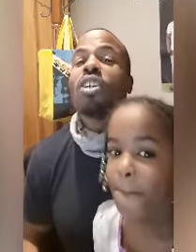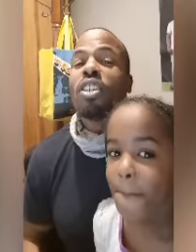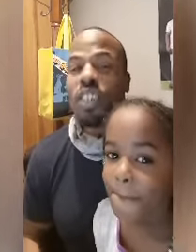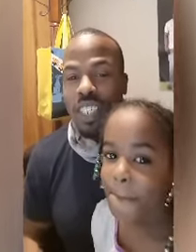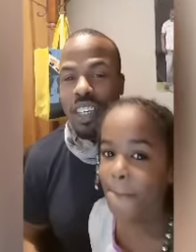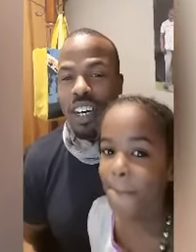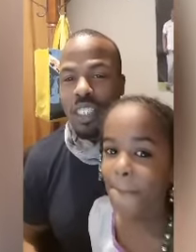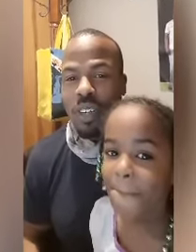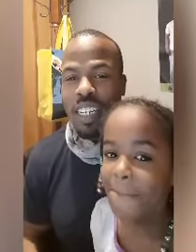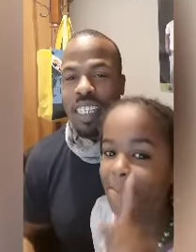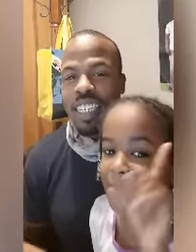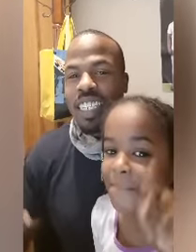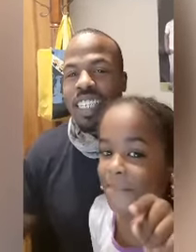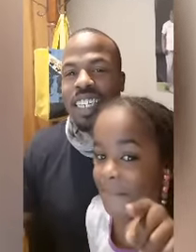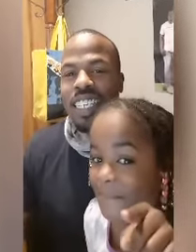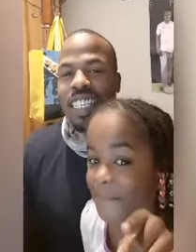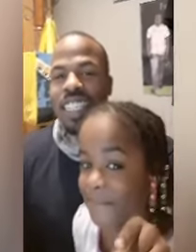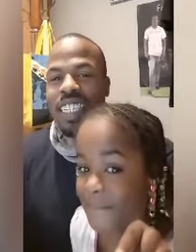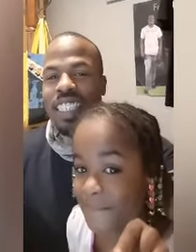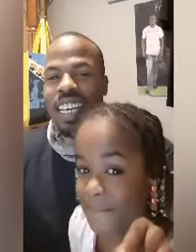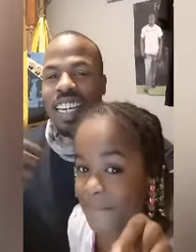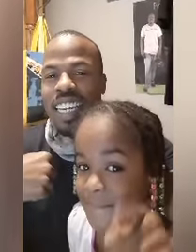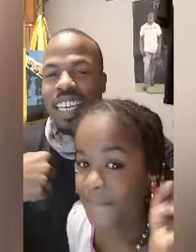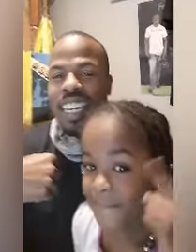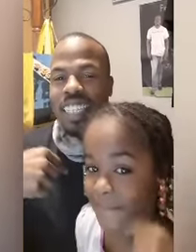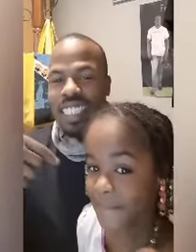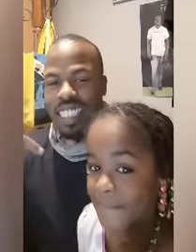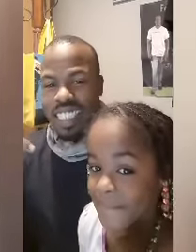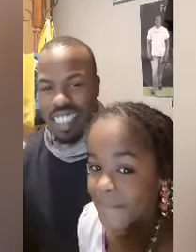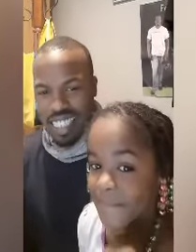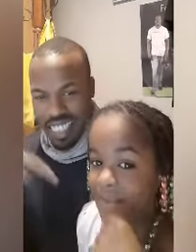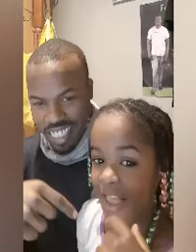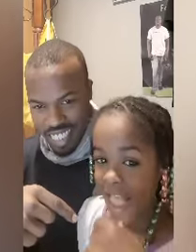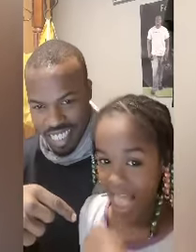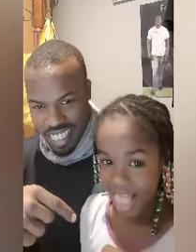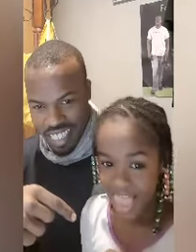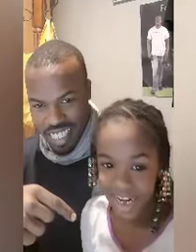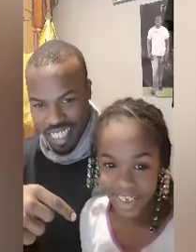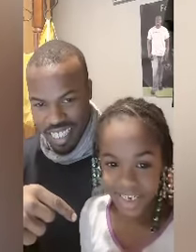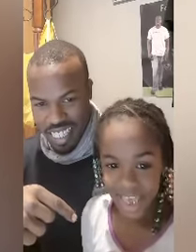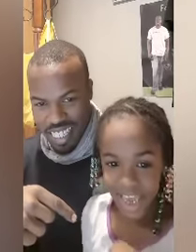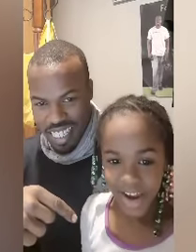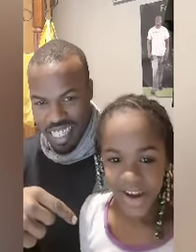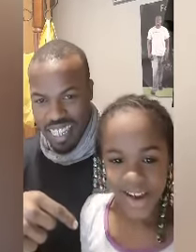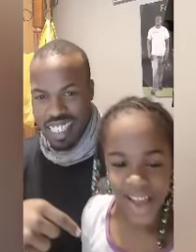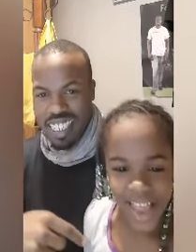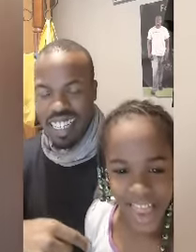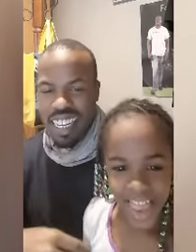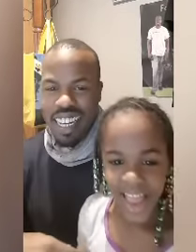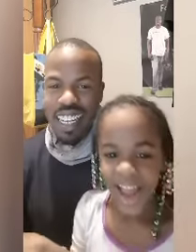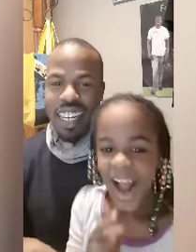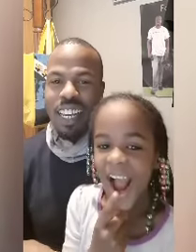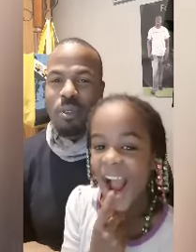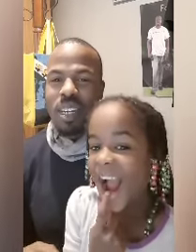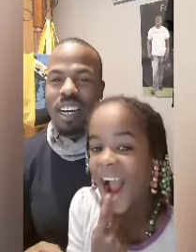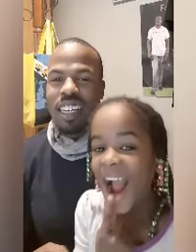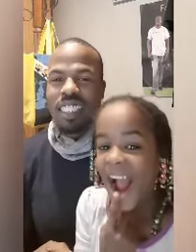You're a dog trainer. Dada here. London here. London here. And we are